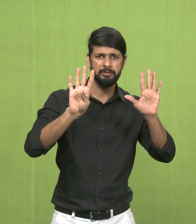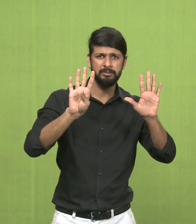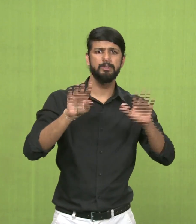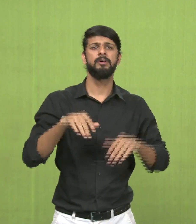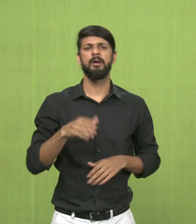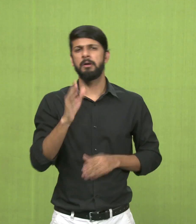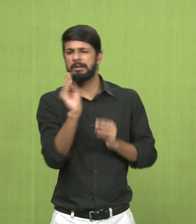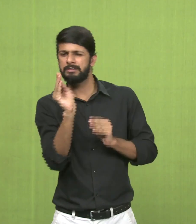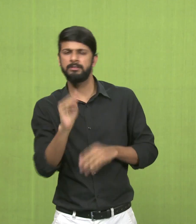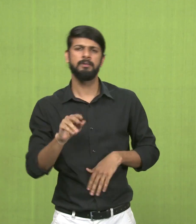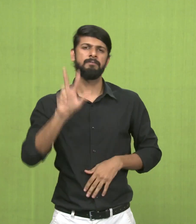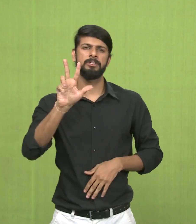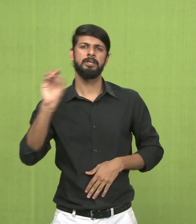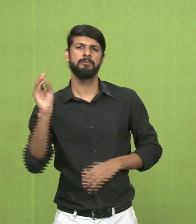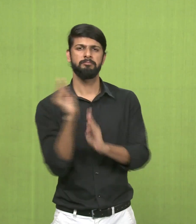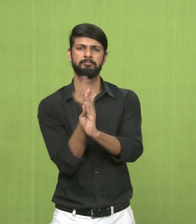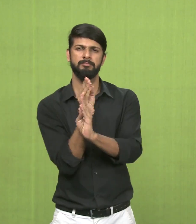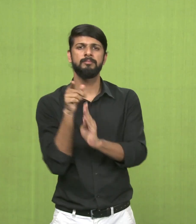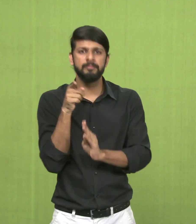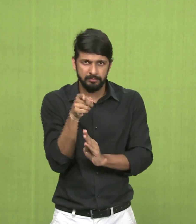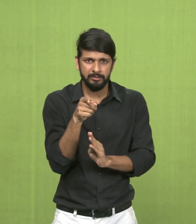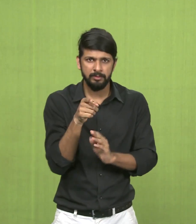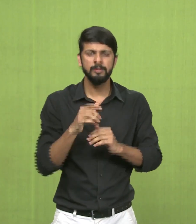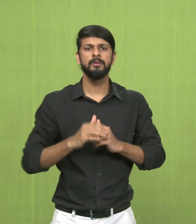1879 to 1880.